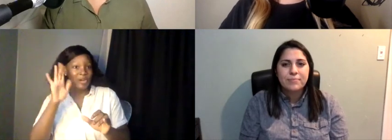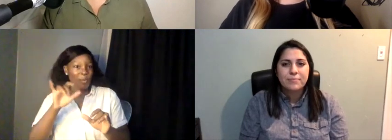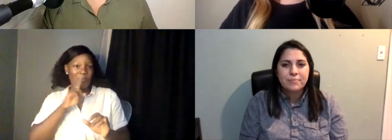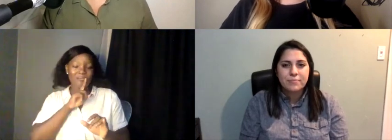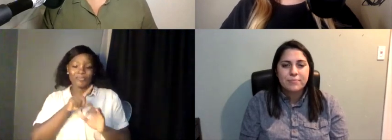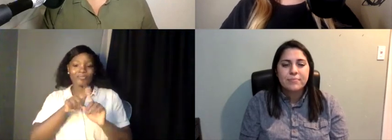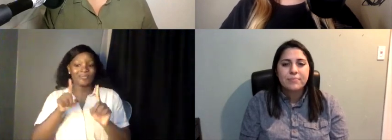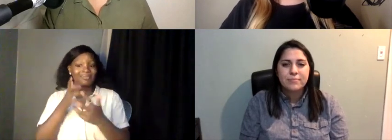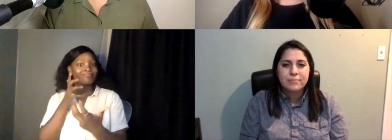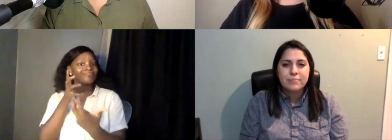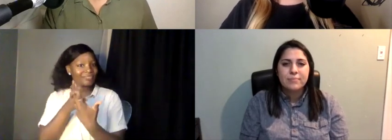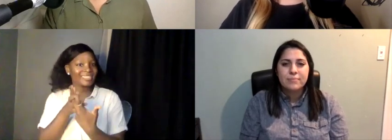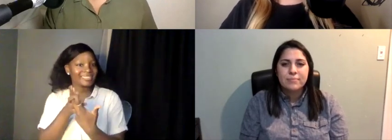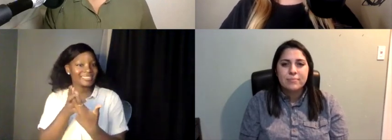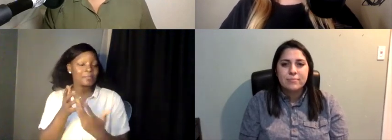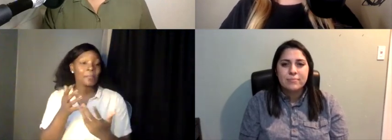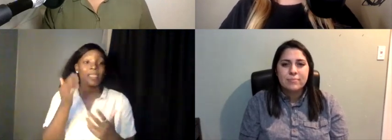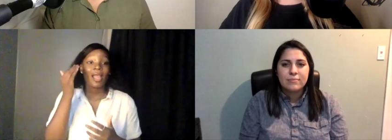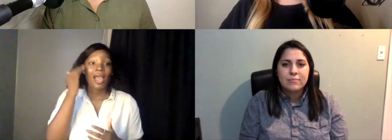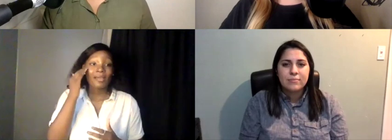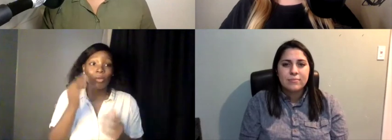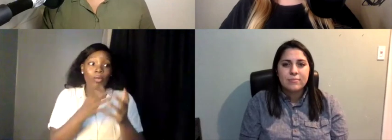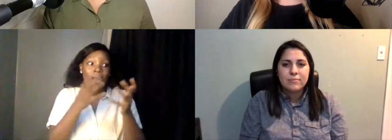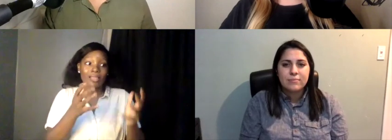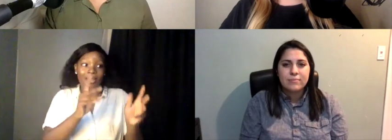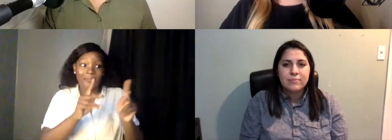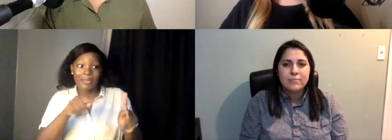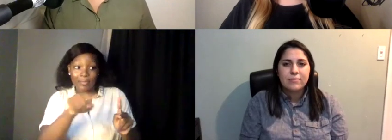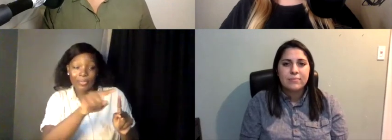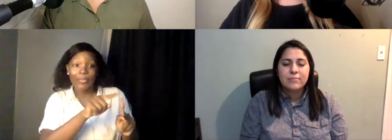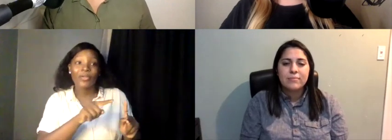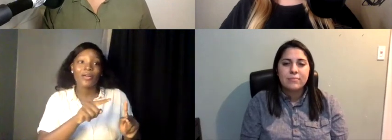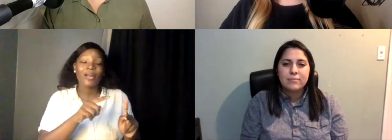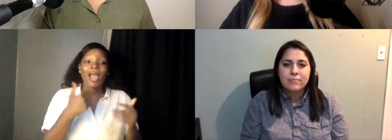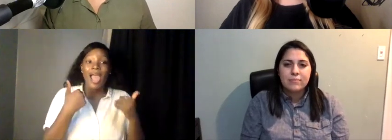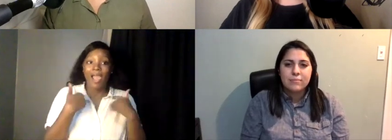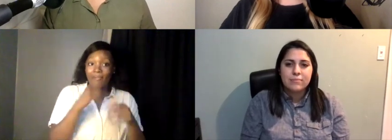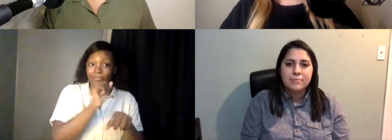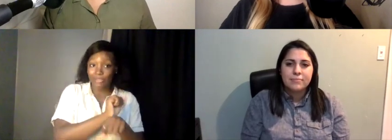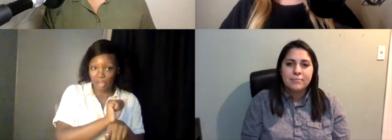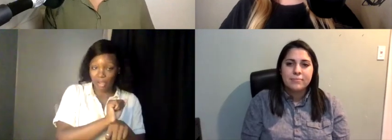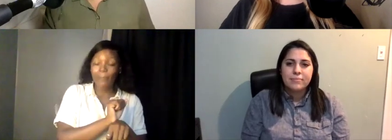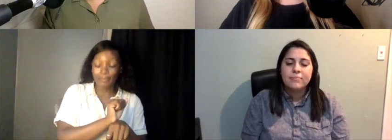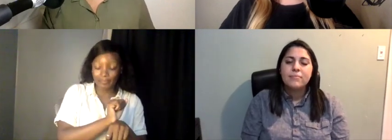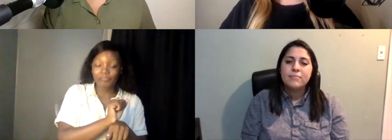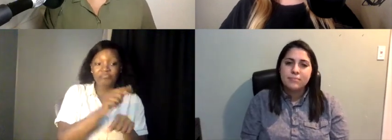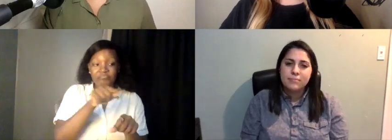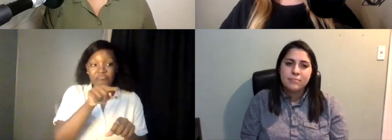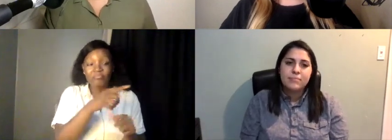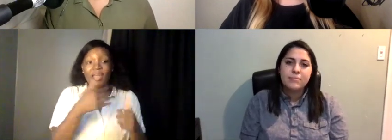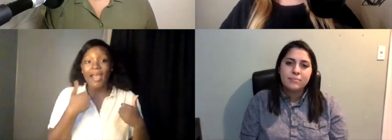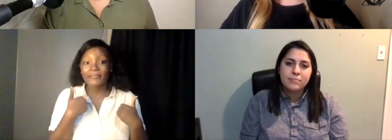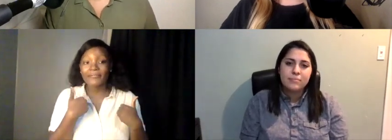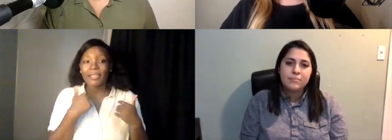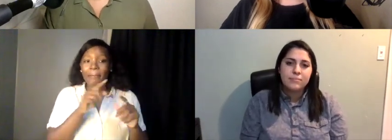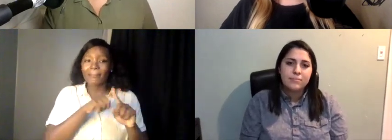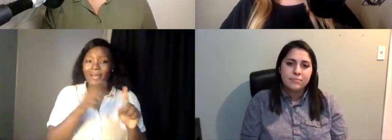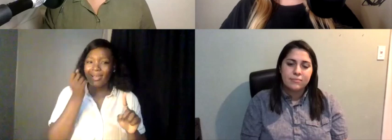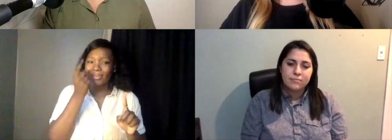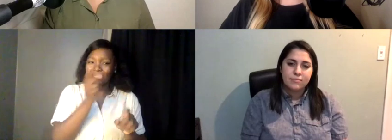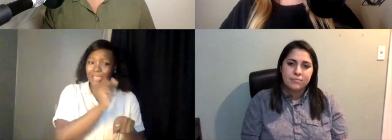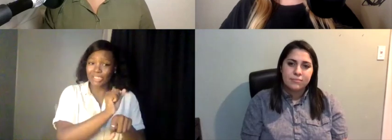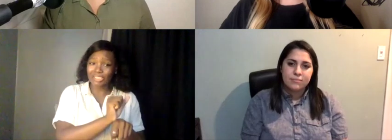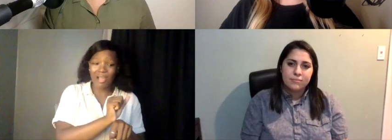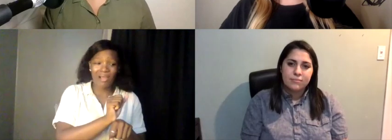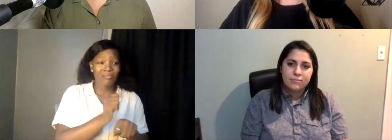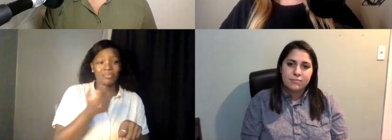quite a few people who were either in a job where they were just completely unsatisfied even before, but like you said,